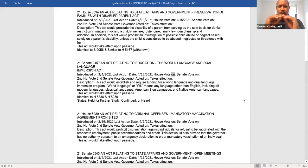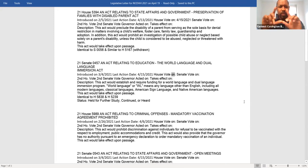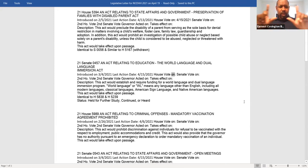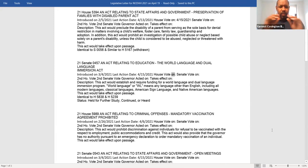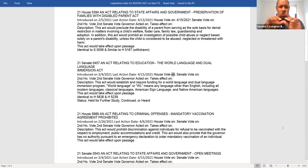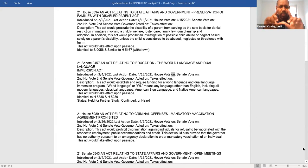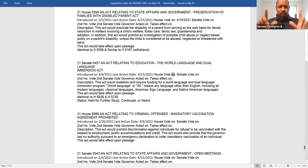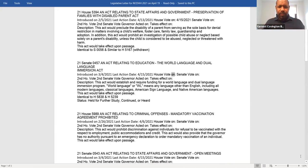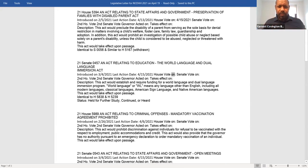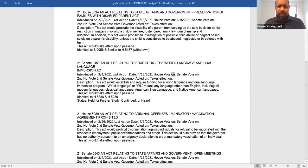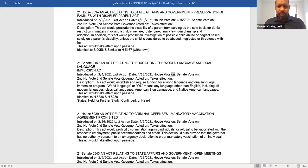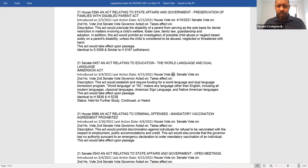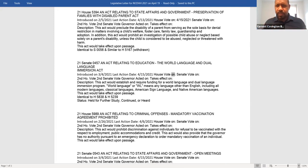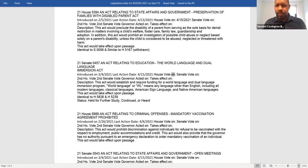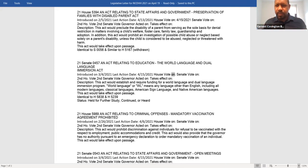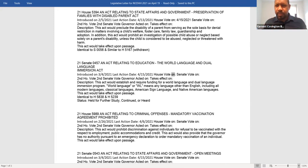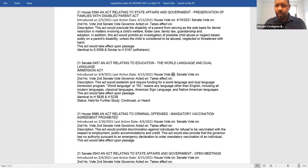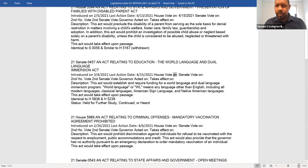A little bit larger, please.